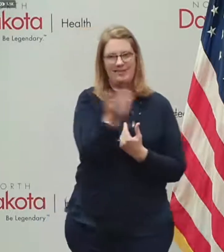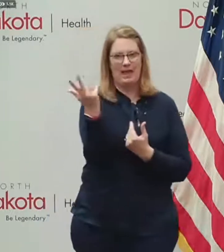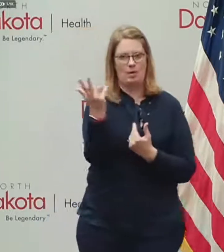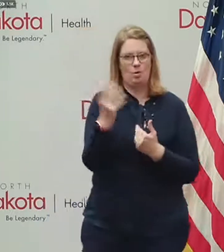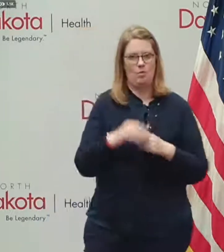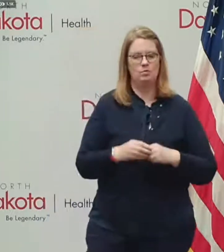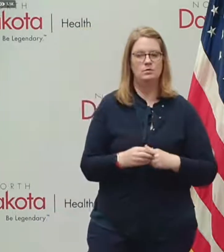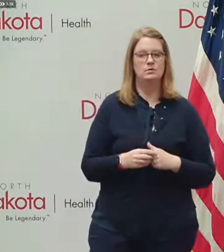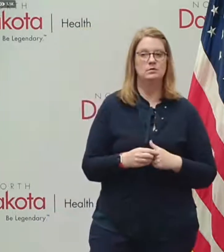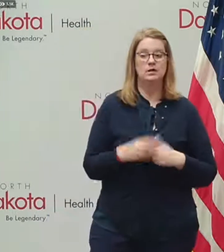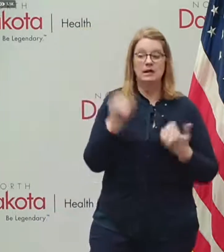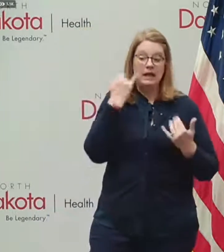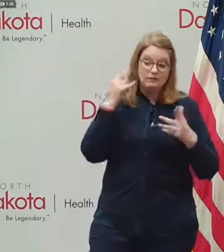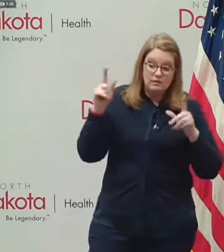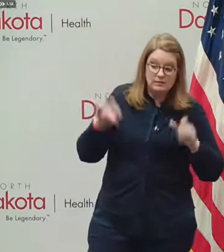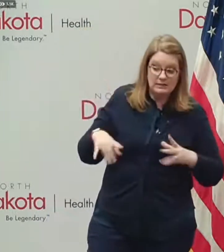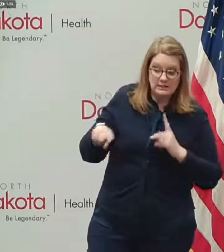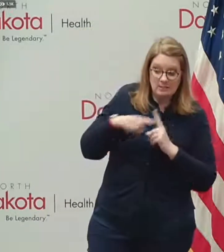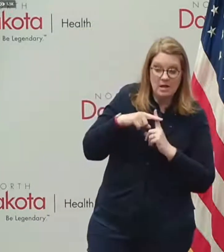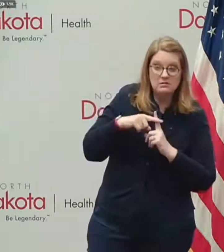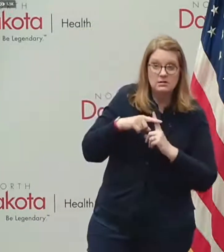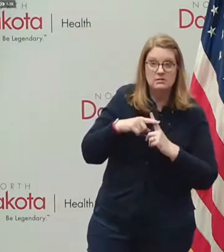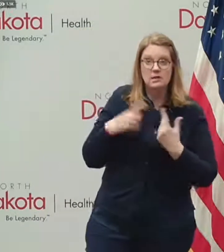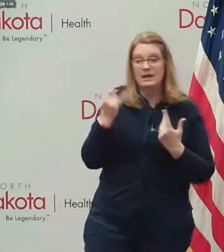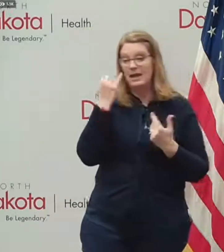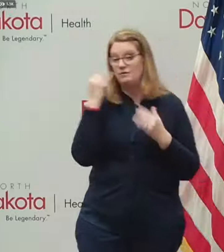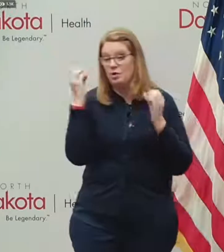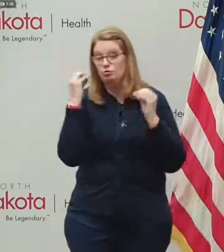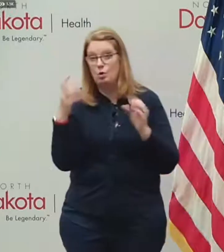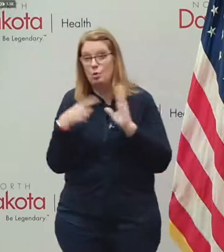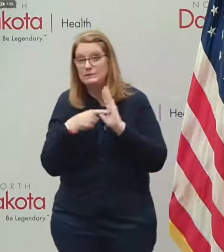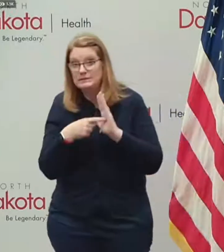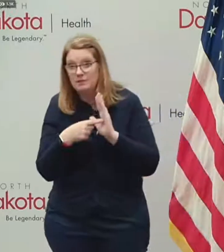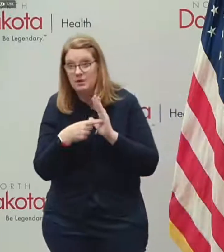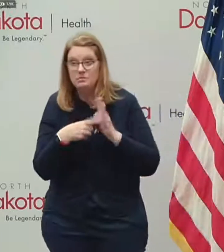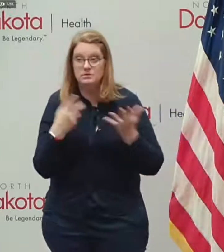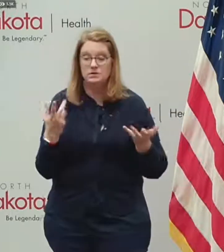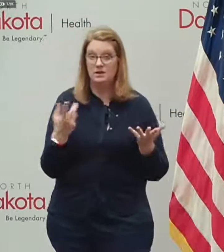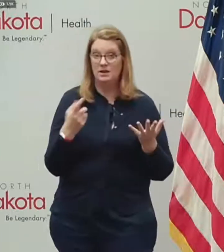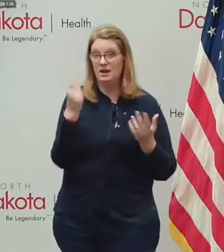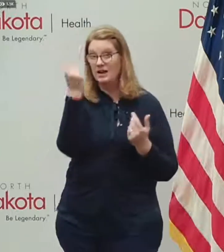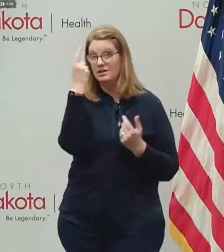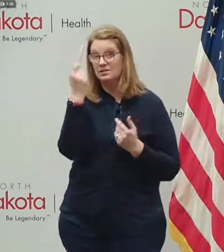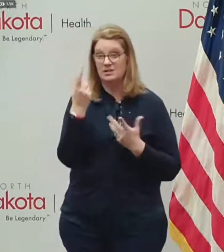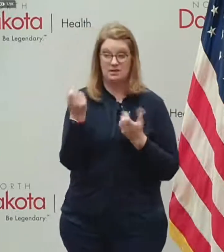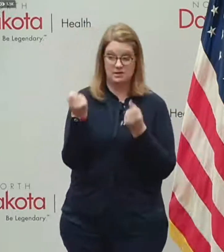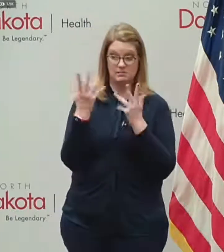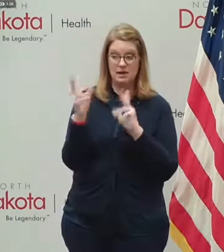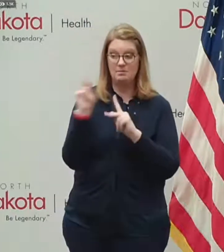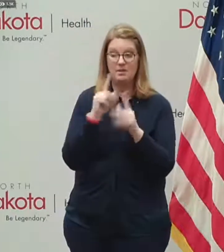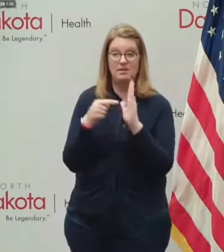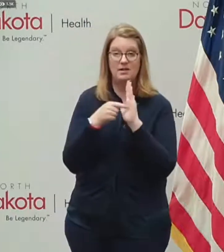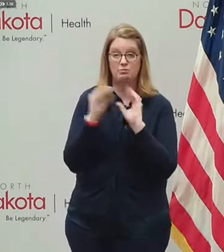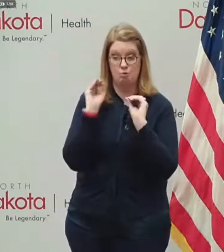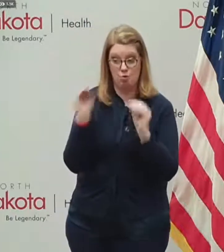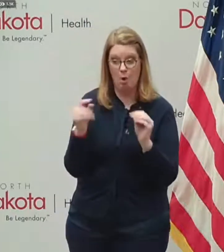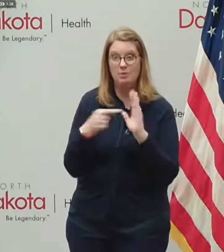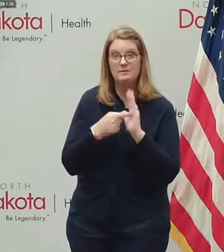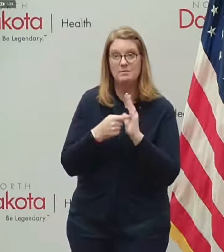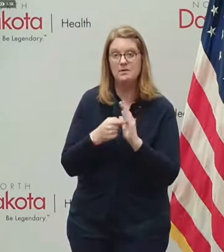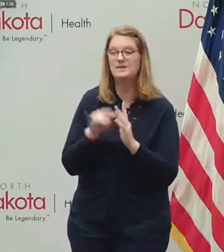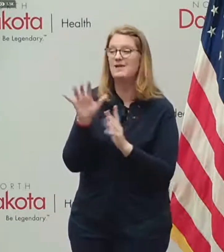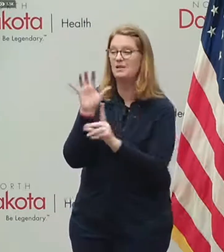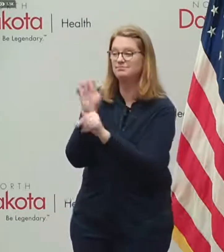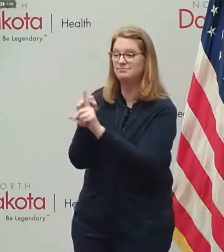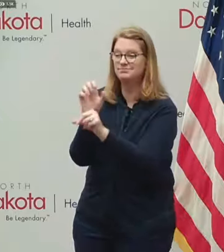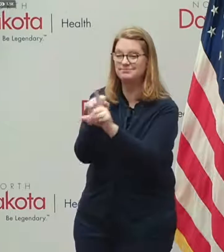if you test positive, because if you're asymptomatic, and we're catching a lot of asymptomatic people in our state, people may not have